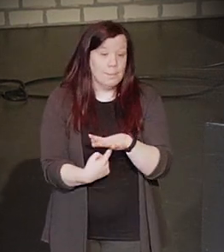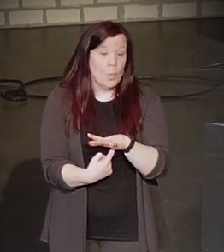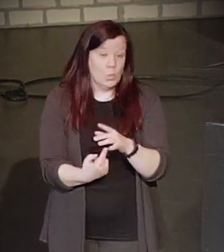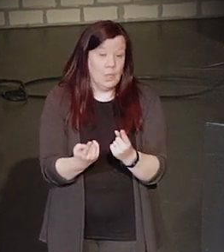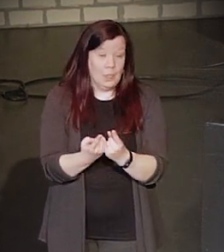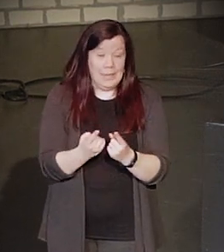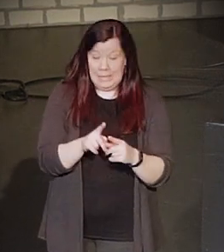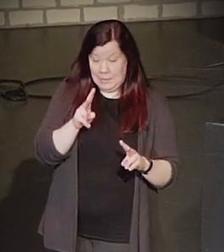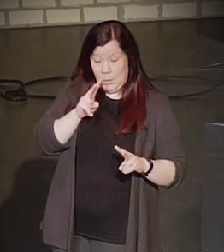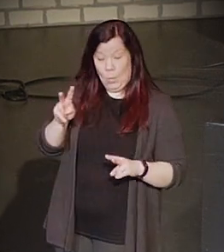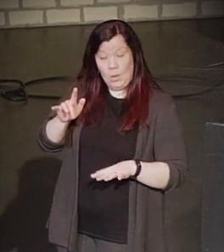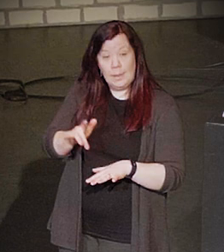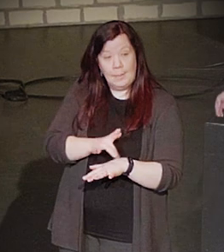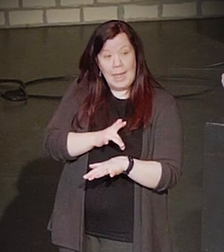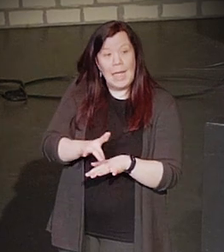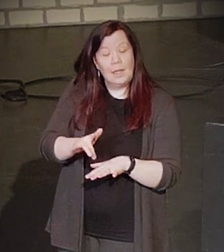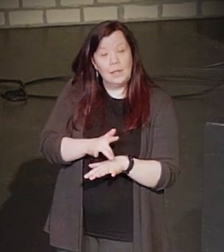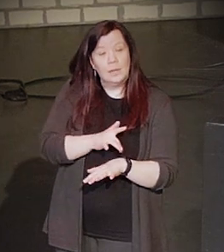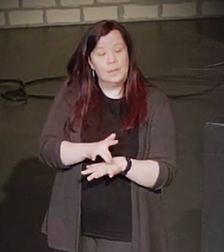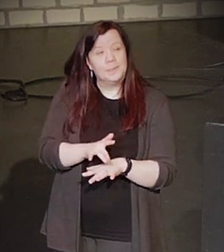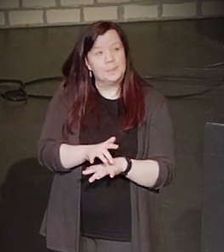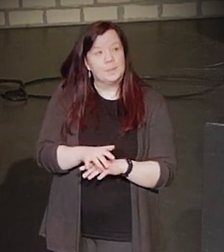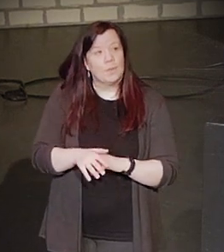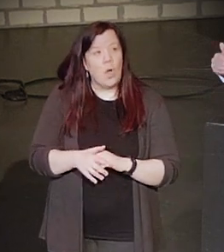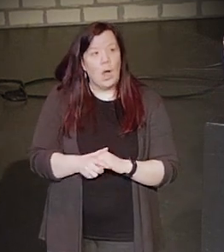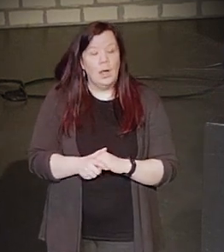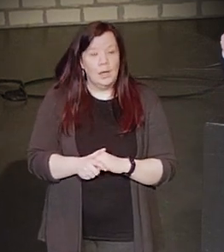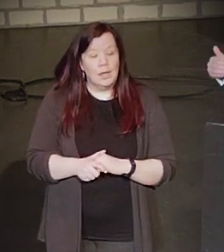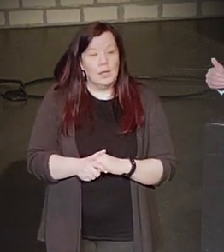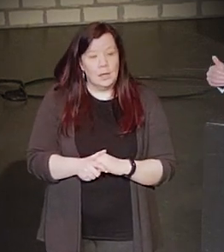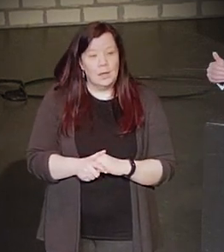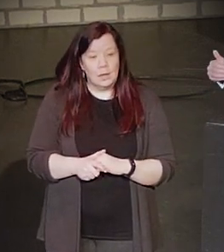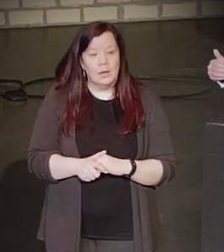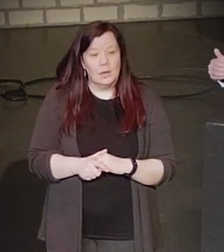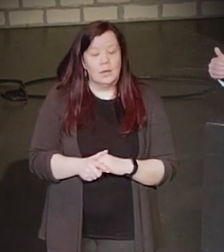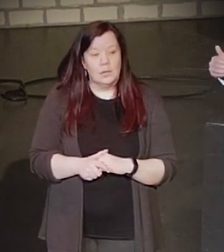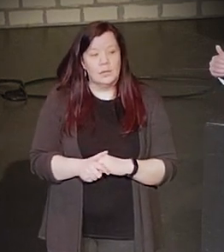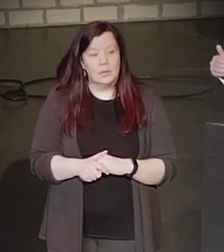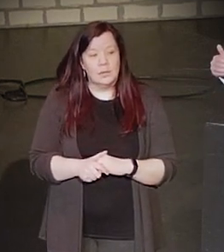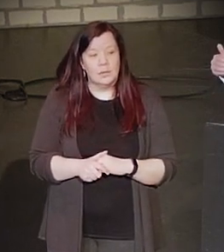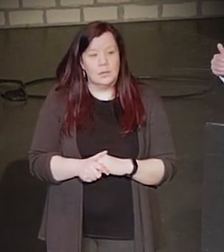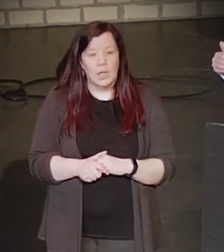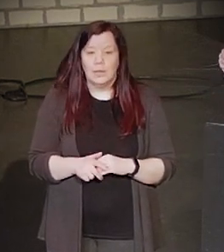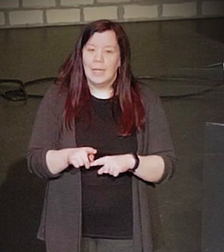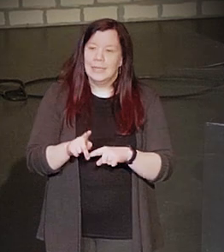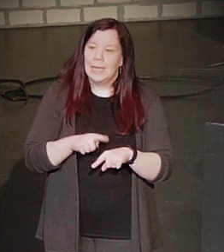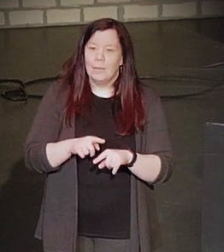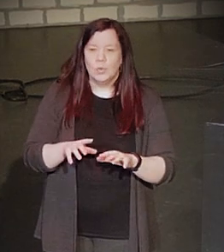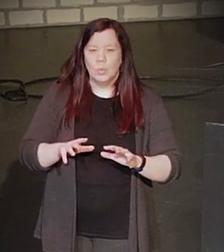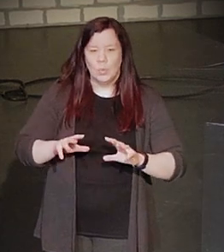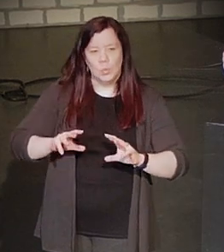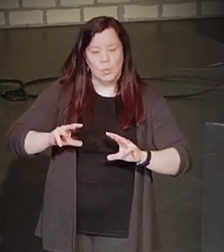minds coming out of seeing this play, it would have been a moment to take stock of